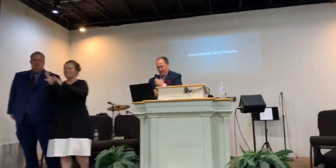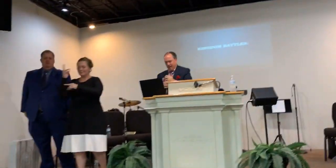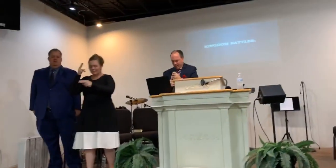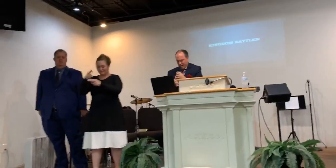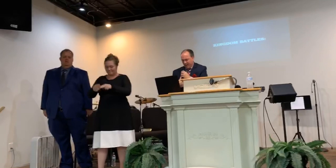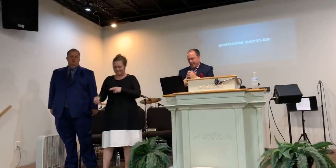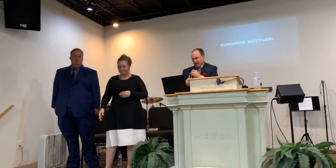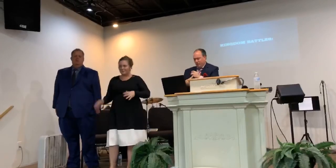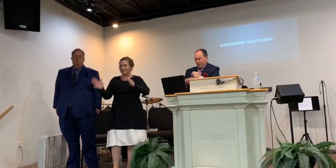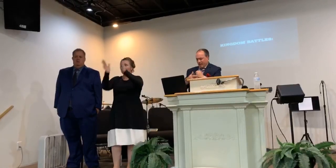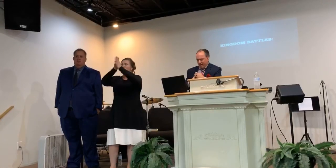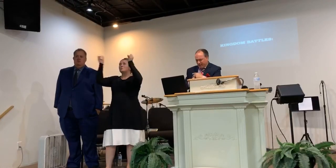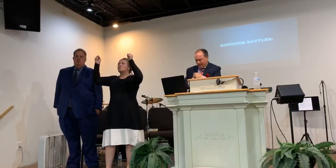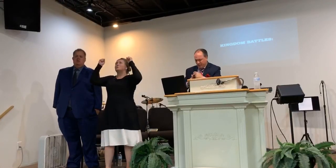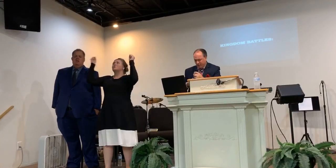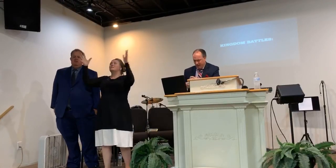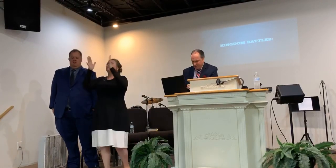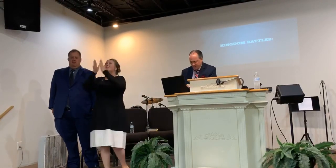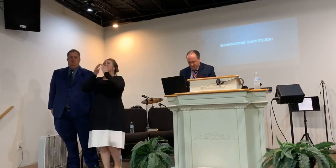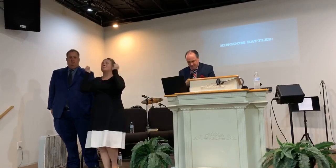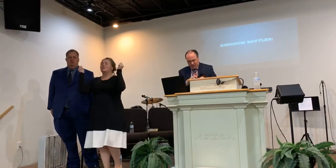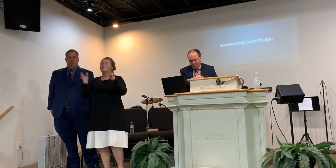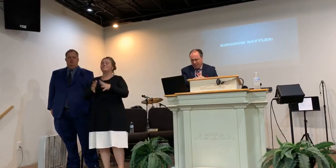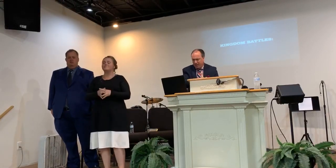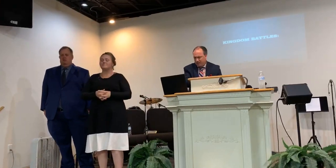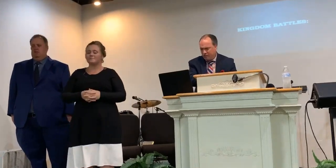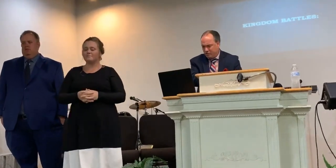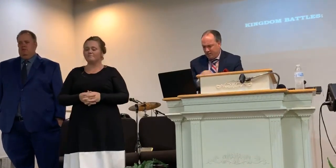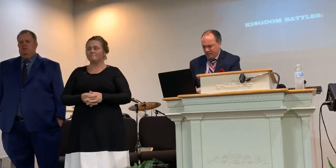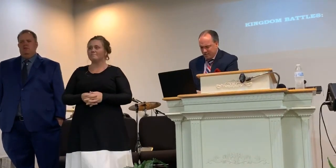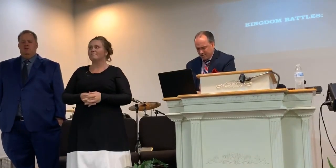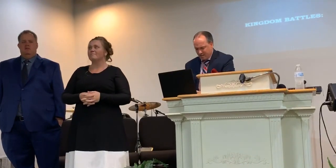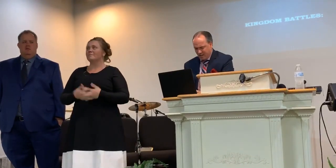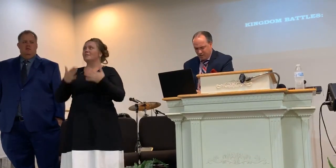name. Hallelujah. Hallelujah.